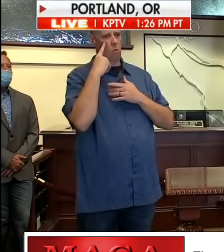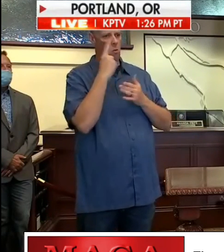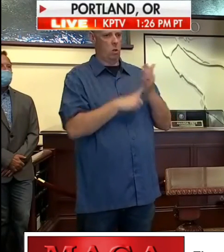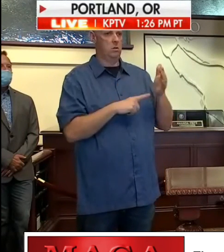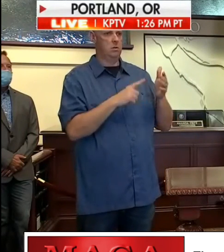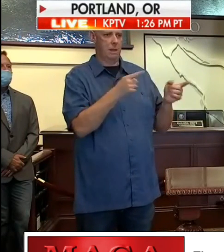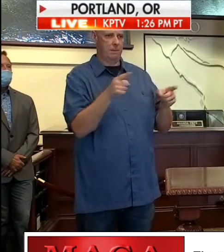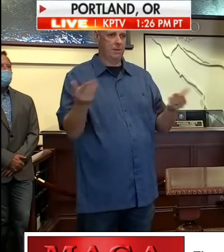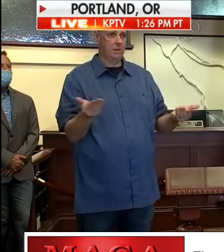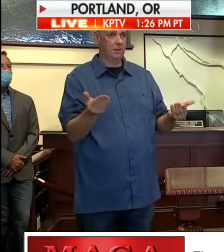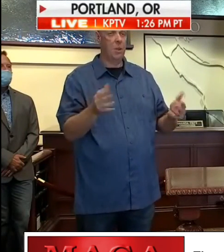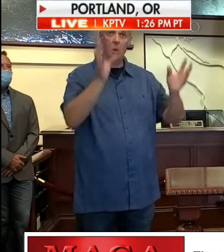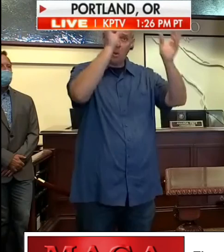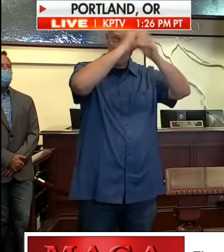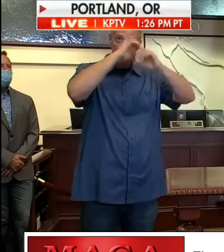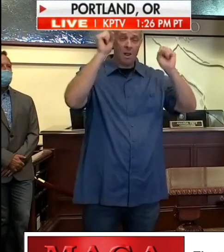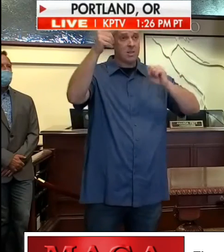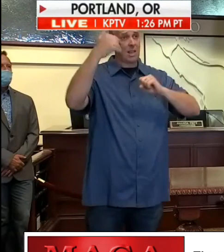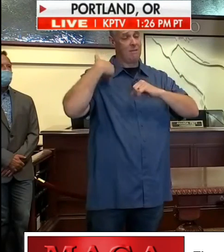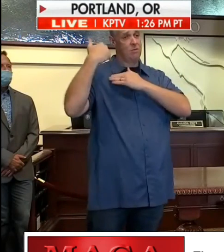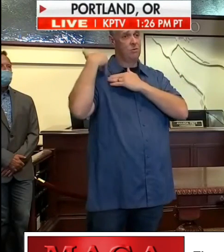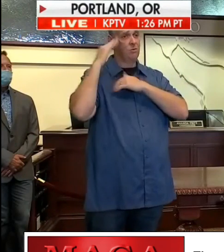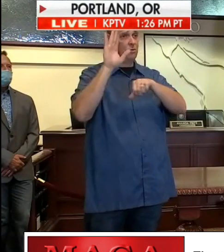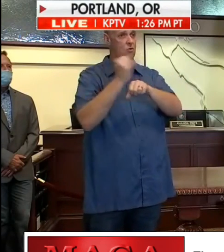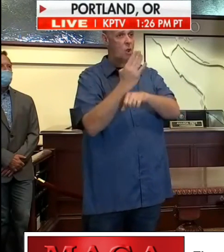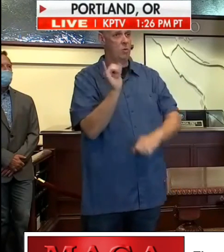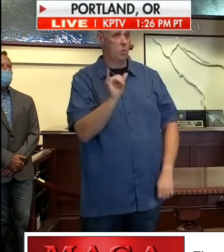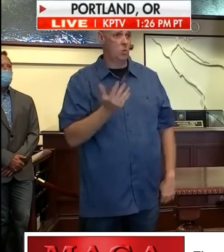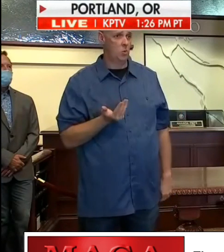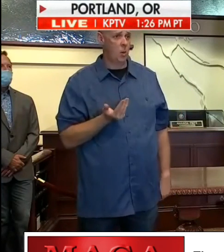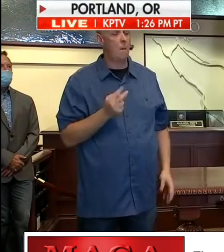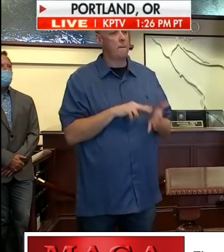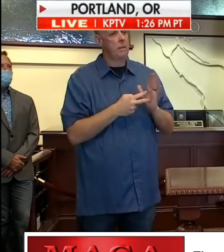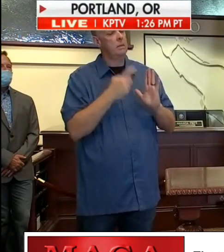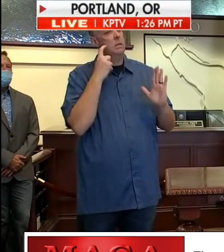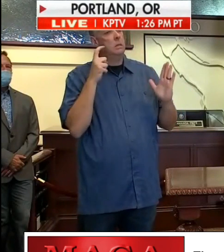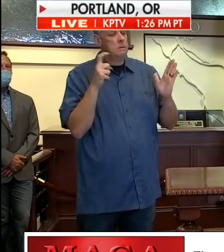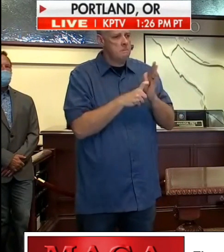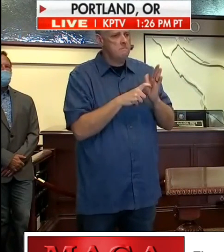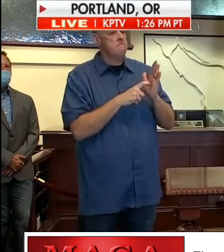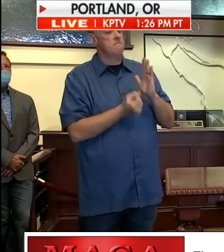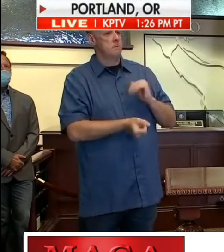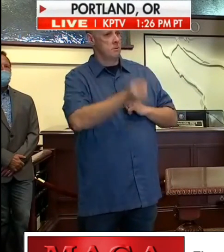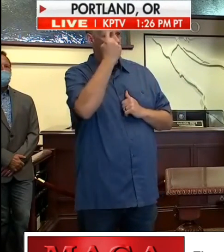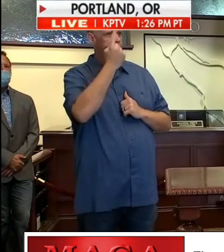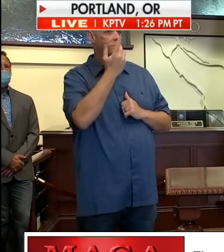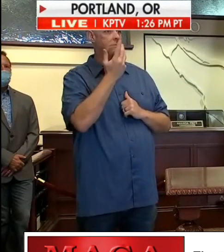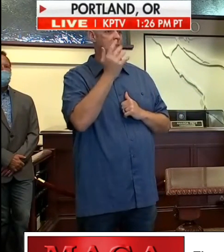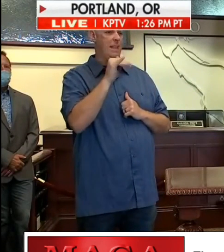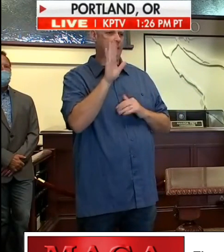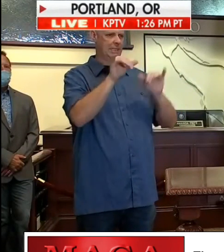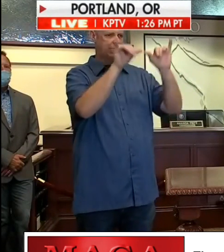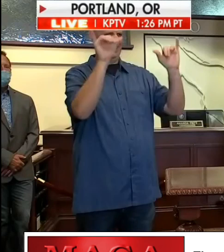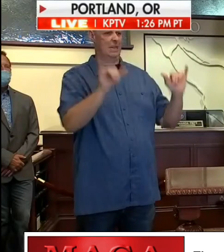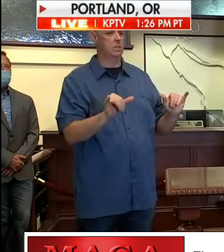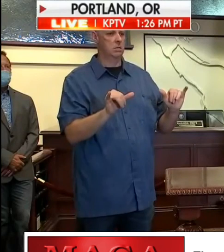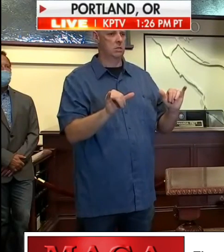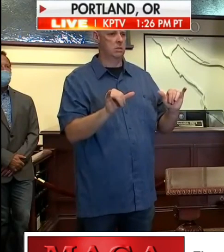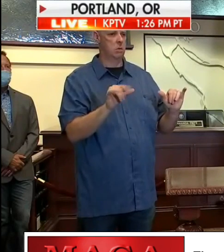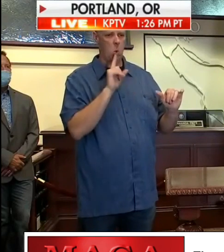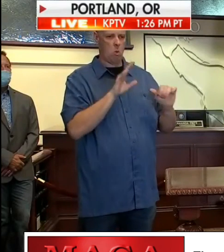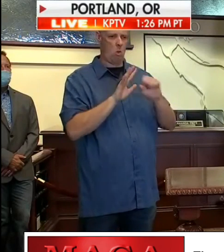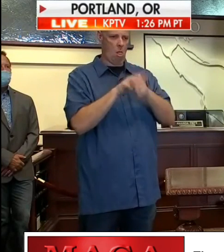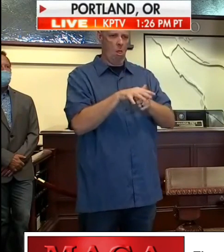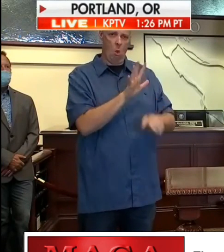Portland. But the president has a role to play in this as well, in acknowledging and understanding those systematic